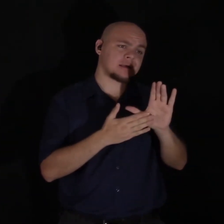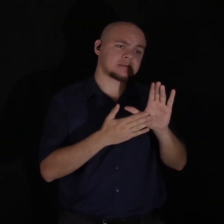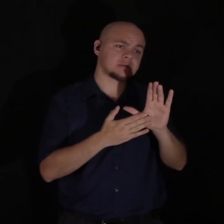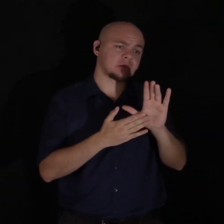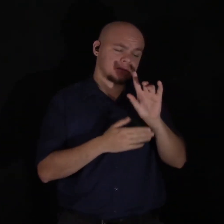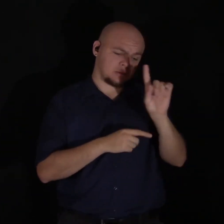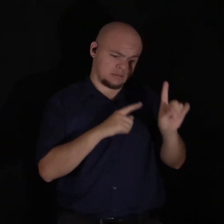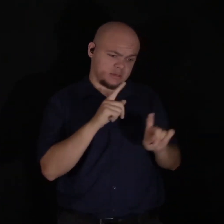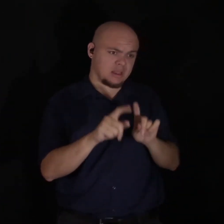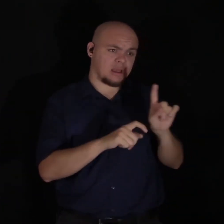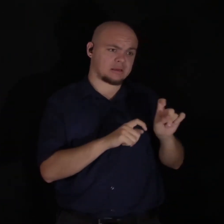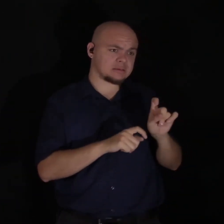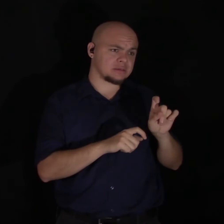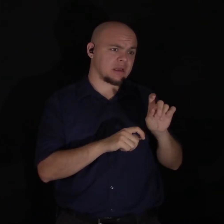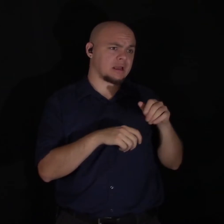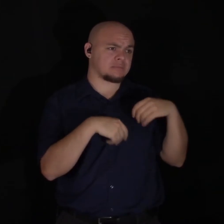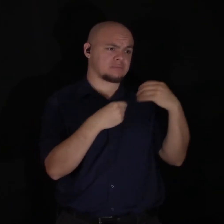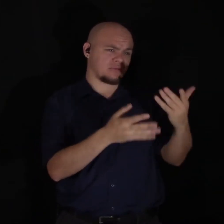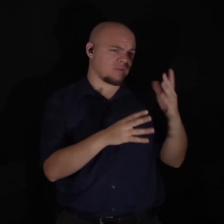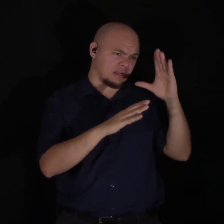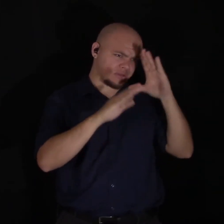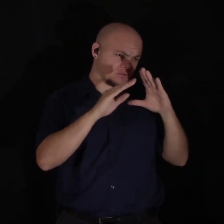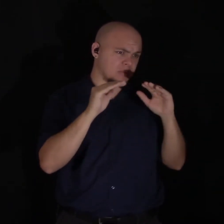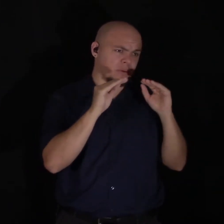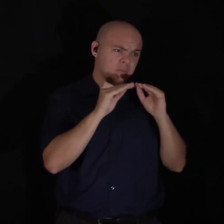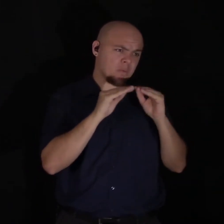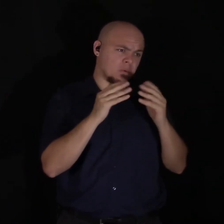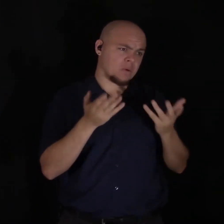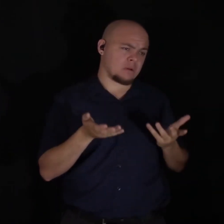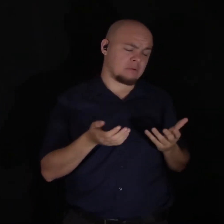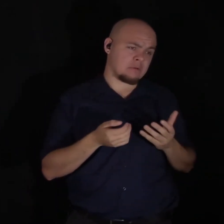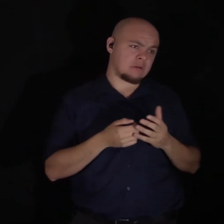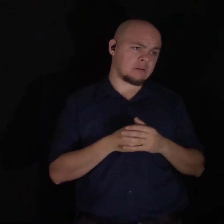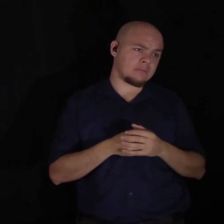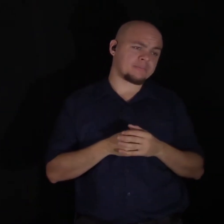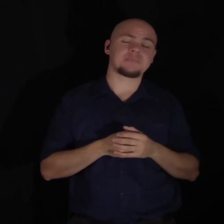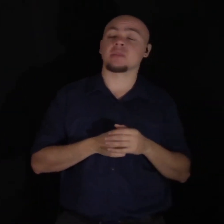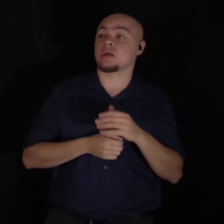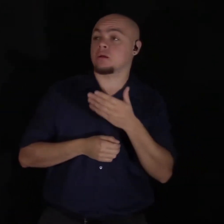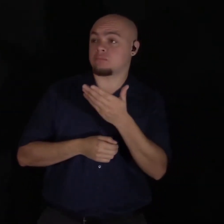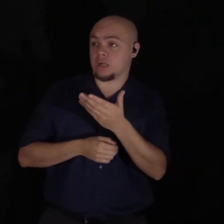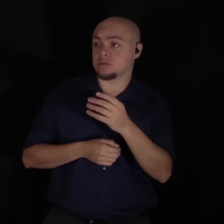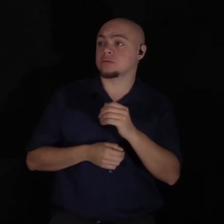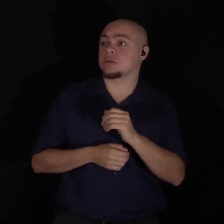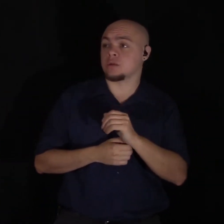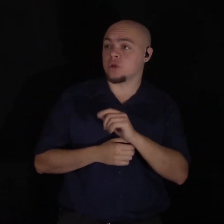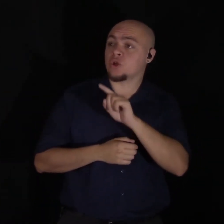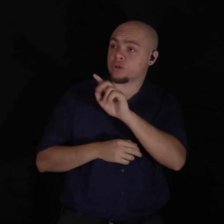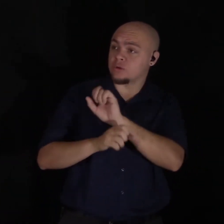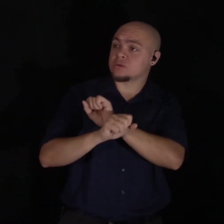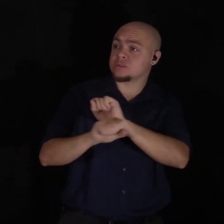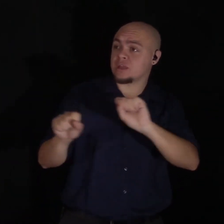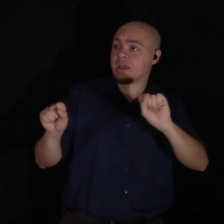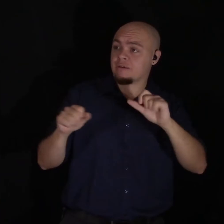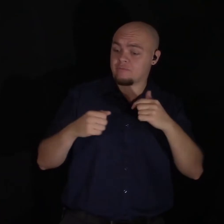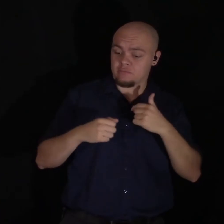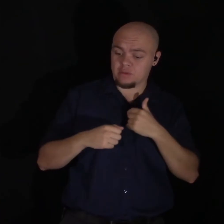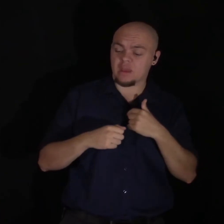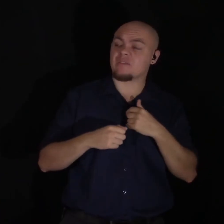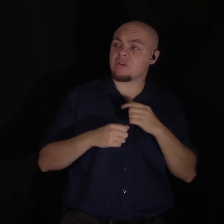to trouble you with any inquisitiveness of mine." "And yet you rescued me from a strange and perilous